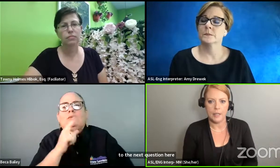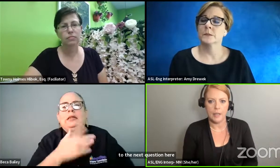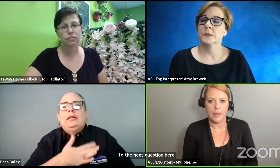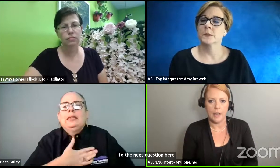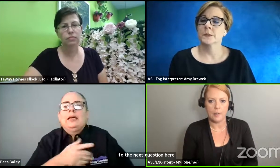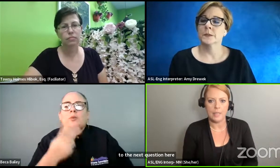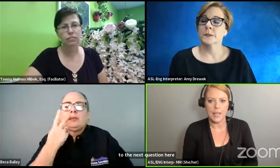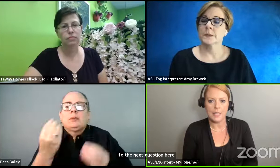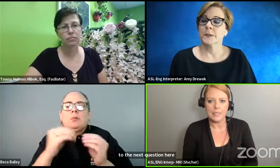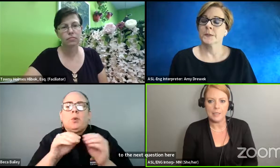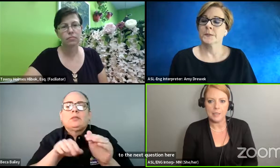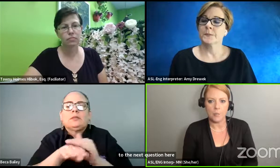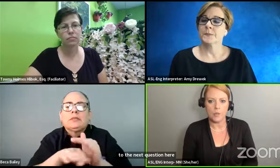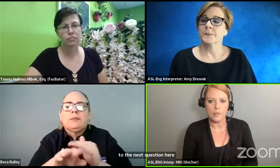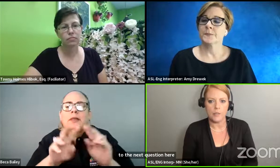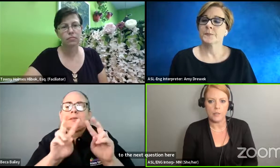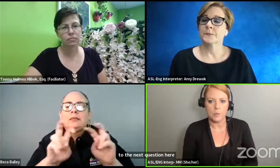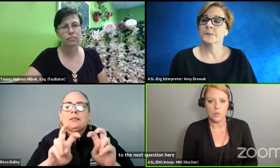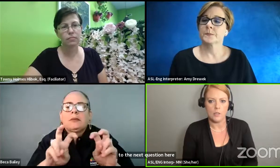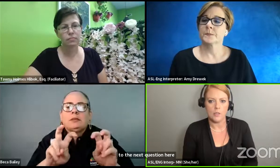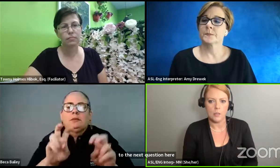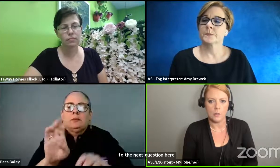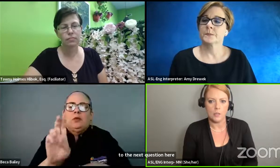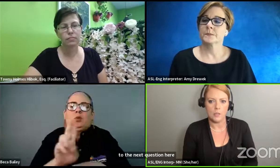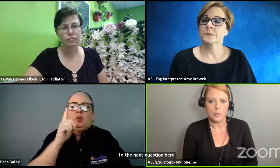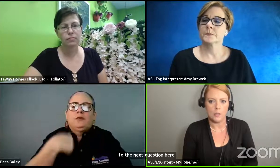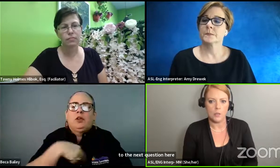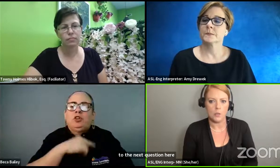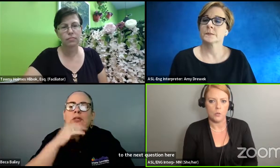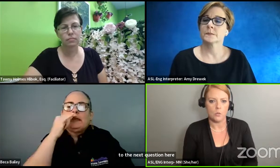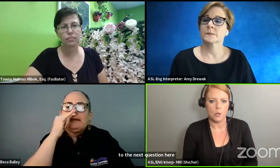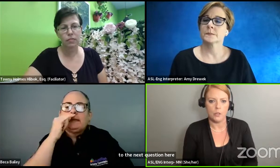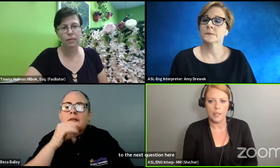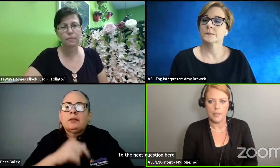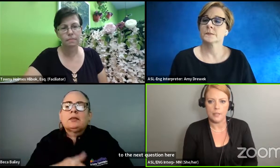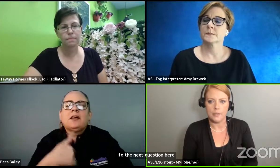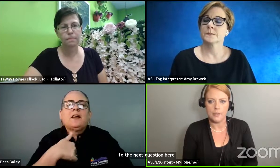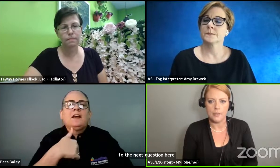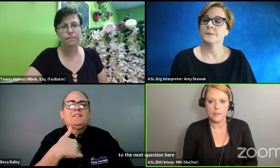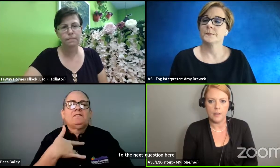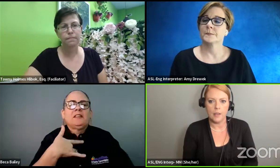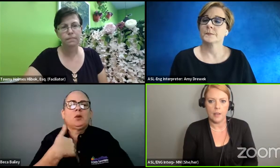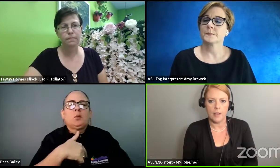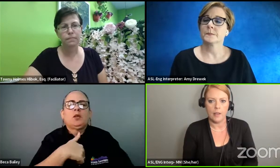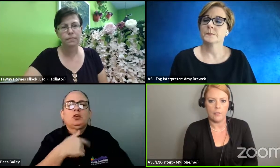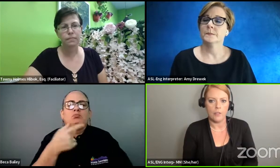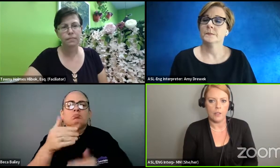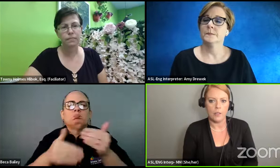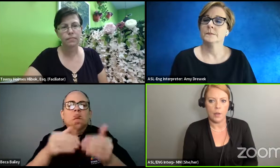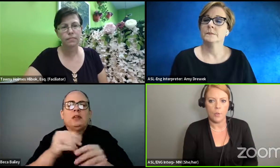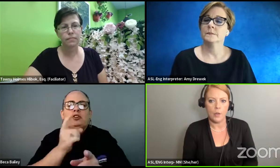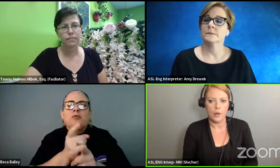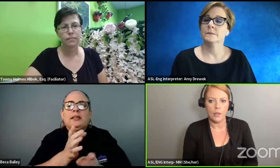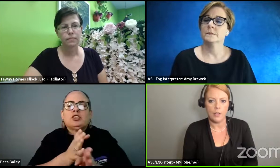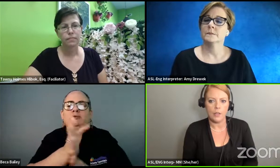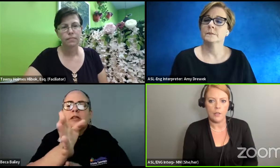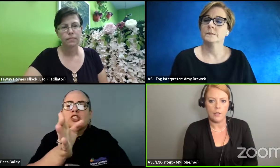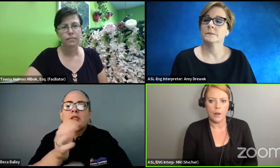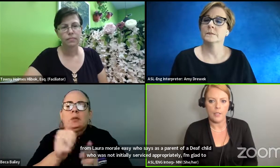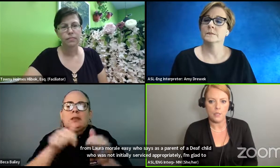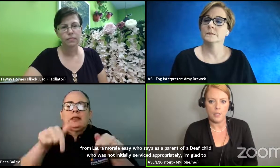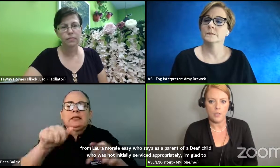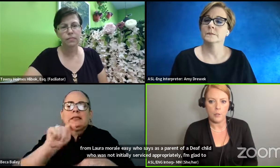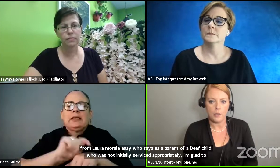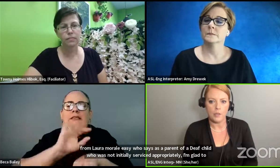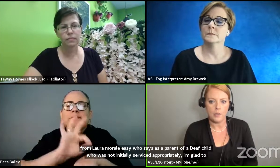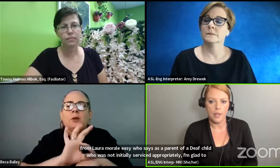appropriately, I'm glad to see more accessible assessments being used for our kids. I feel that we are in the